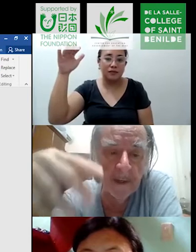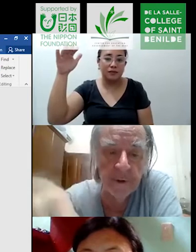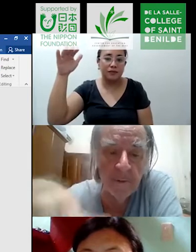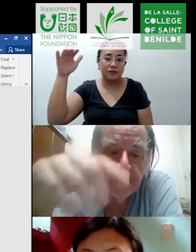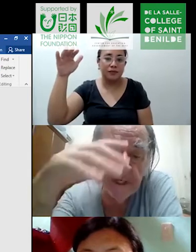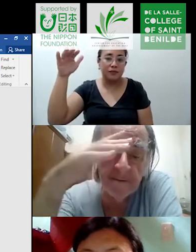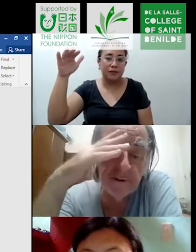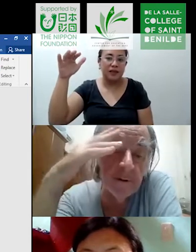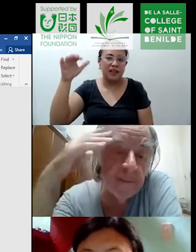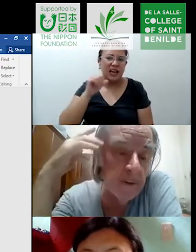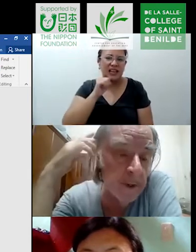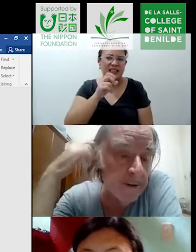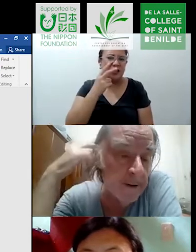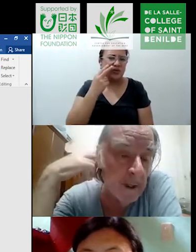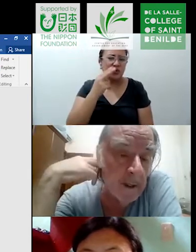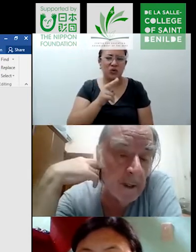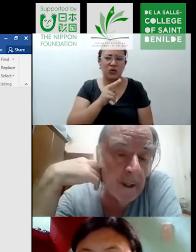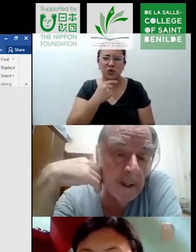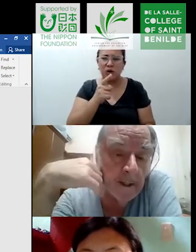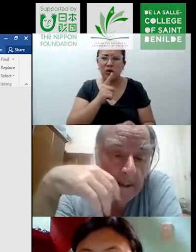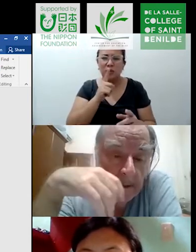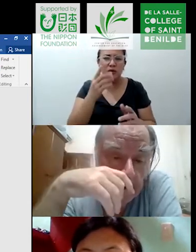I'm not sure what Jasmine's group did with